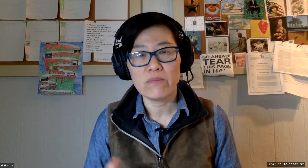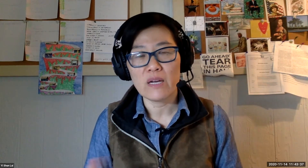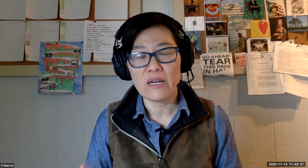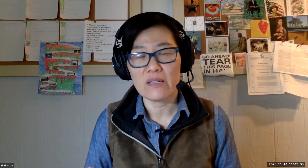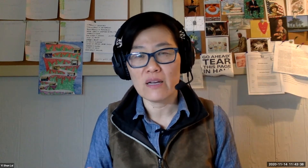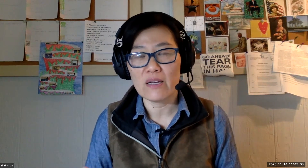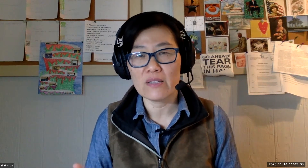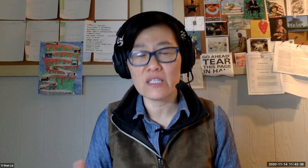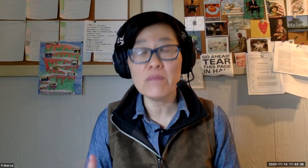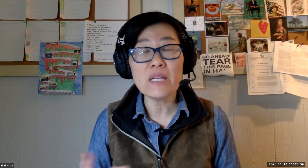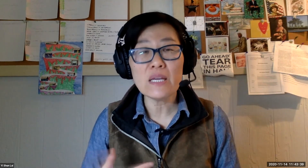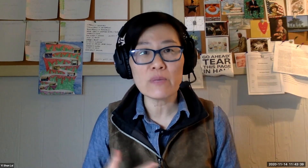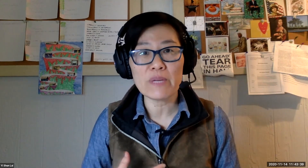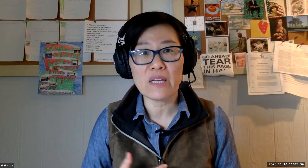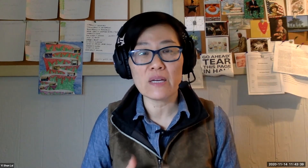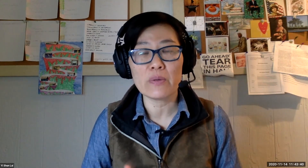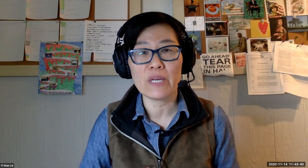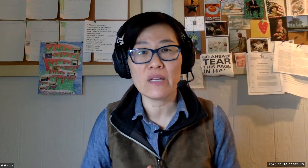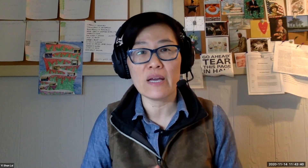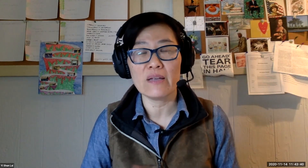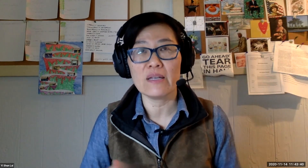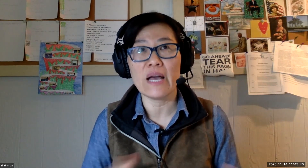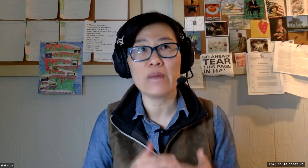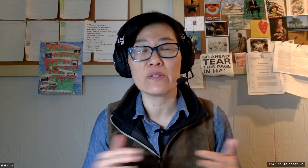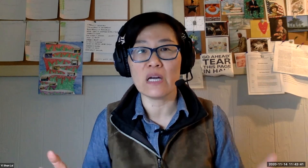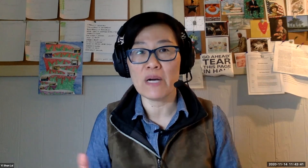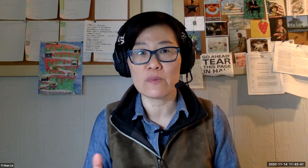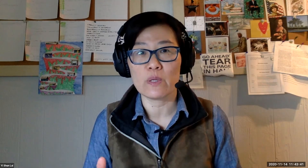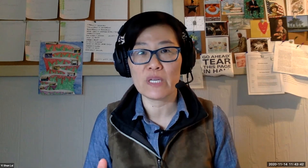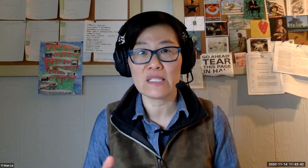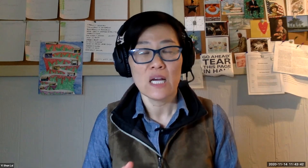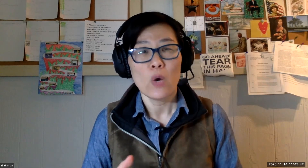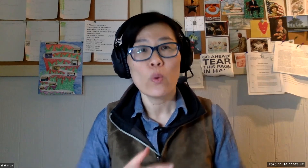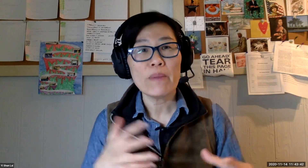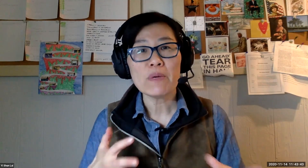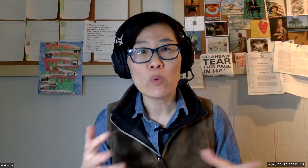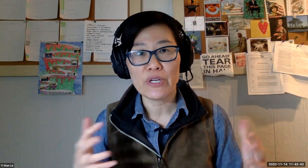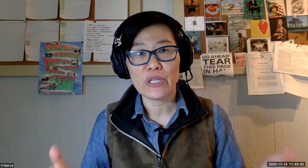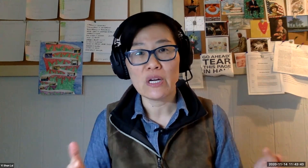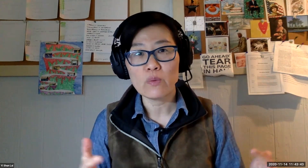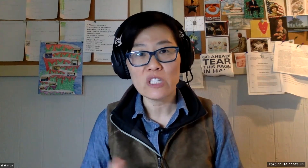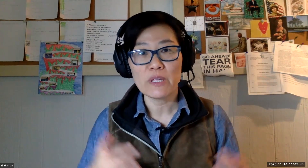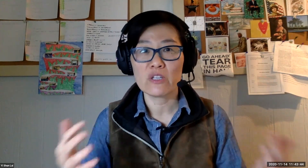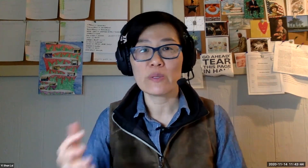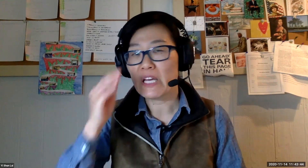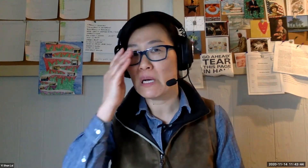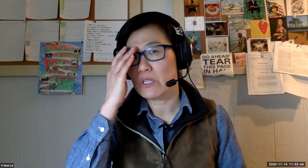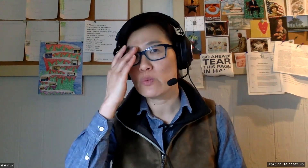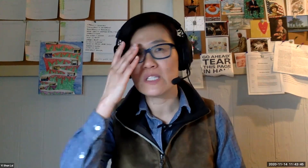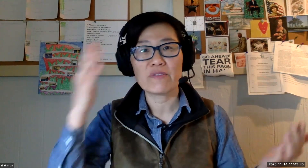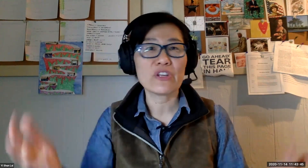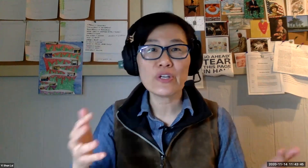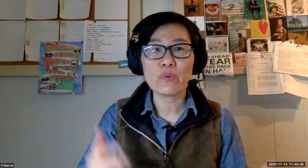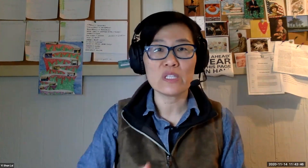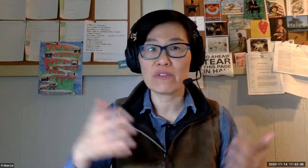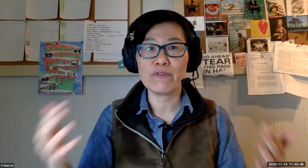would, to me, it would be absolutely not possible because we might be working on longer works, but those may get published